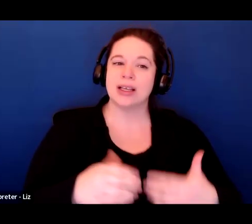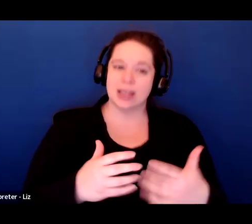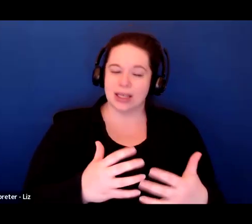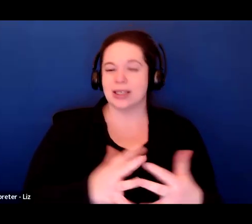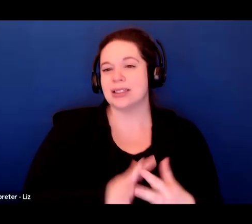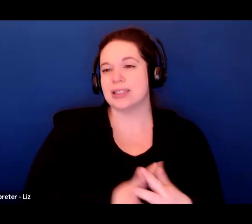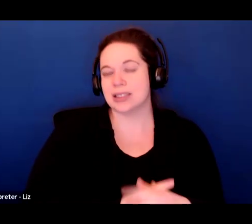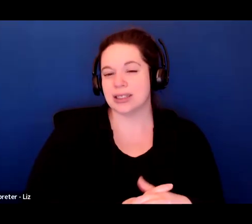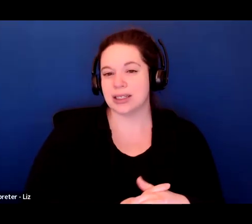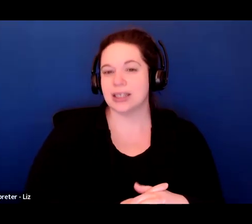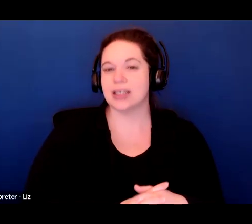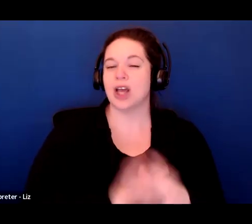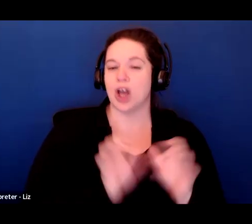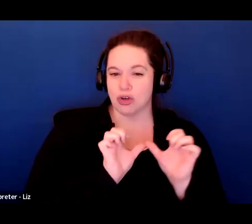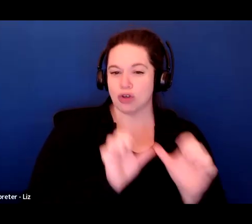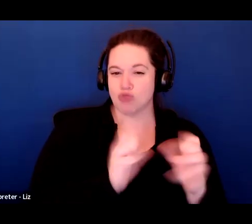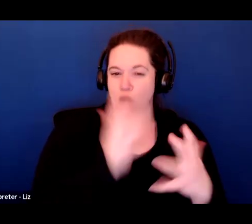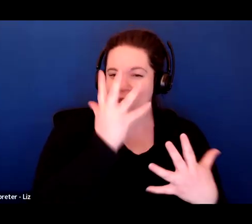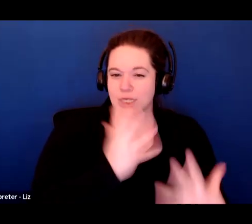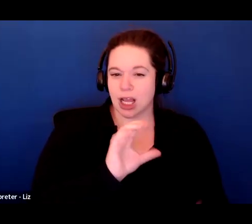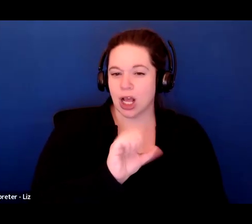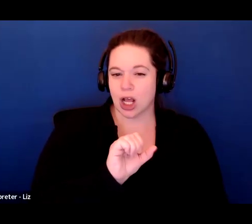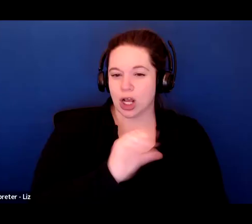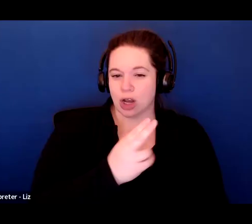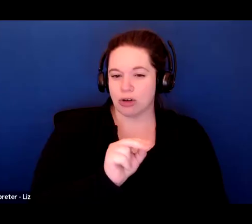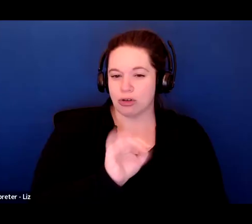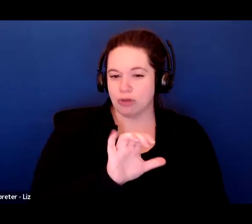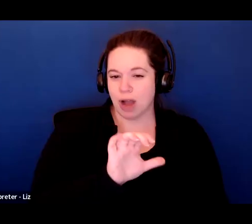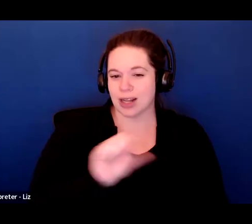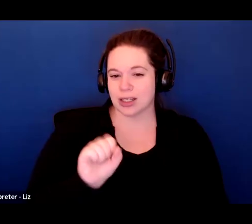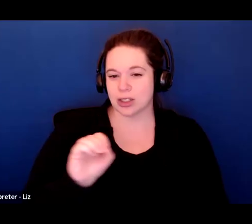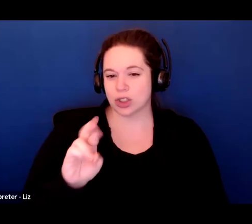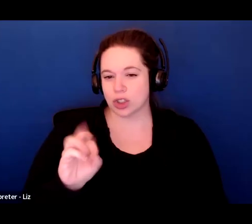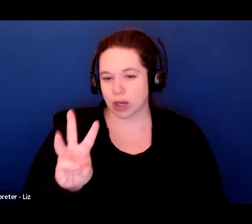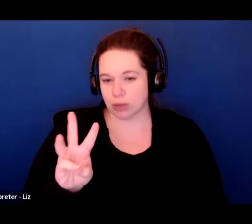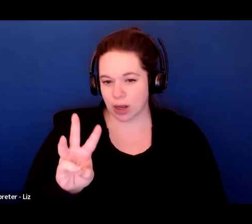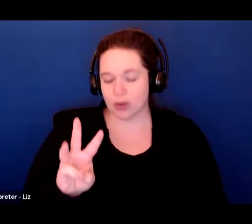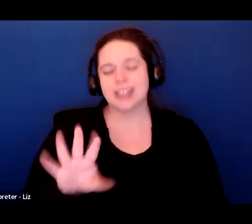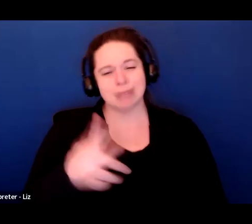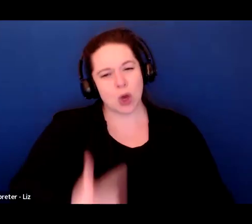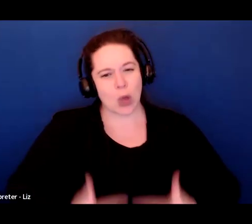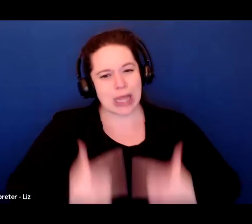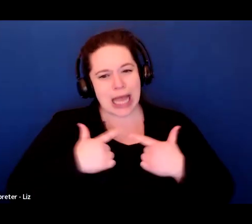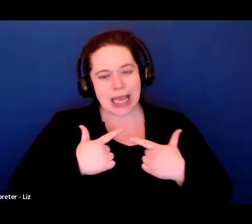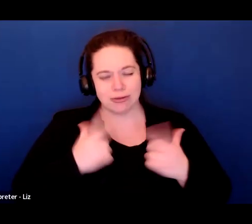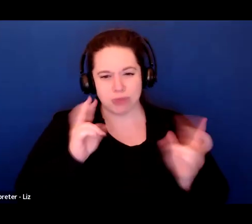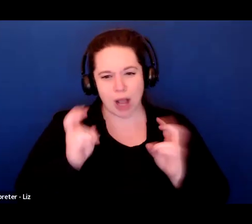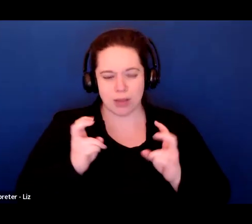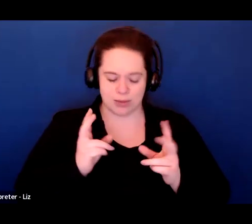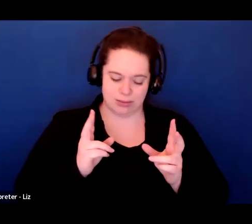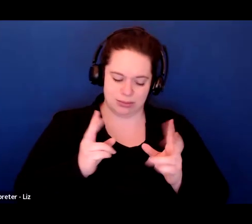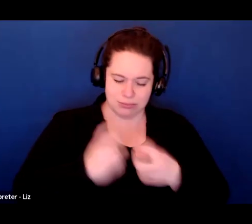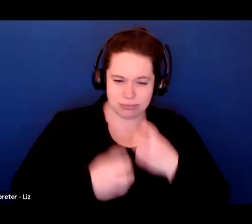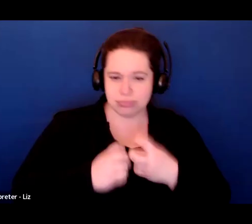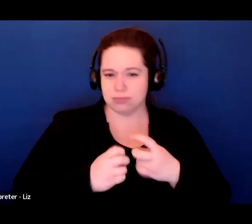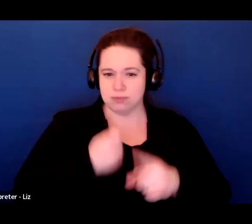that, life problems they confront us all. But, when you have so many one after another, so be sure you have